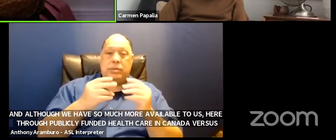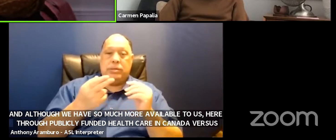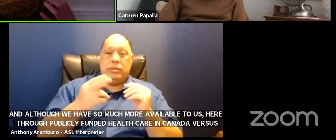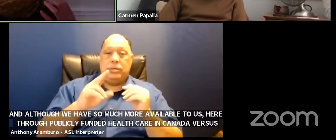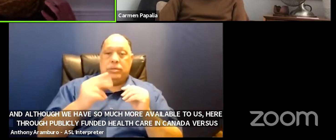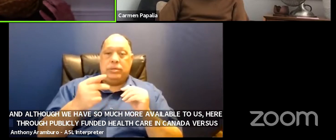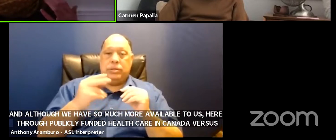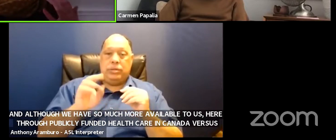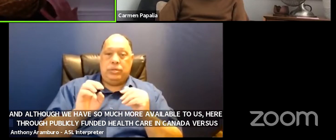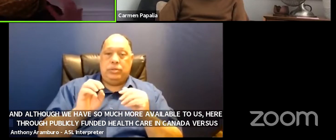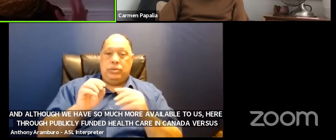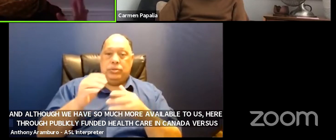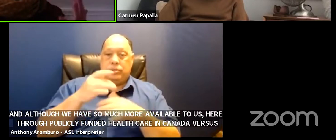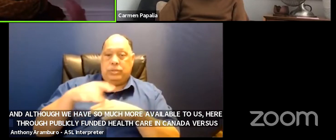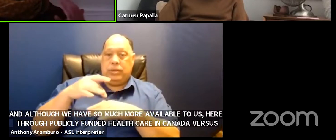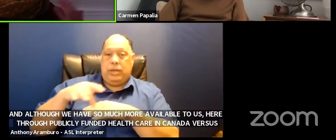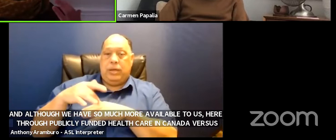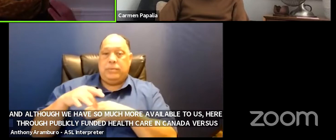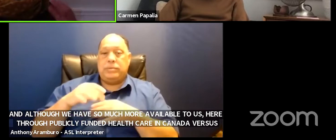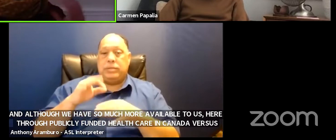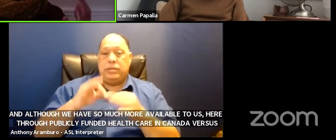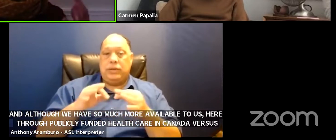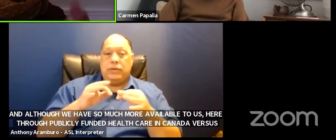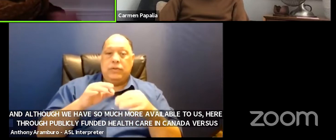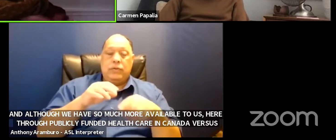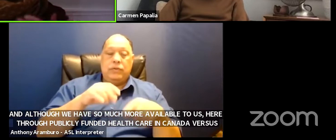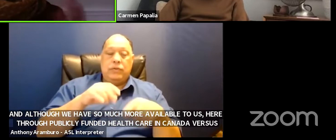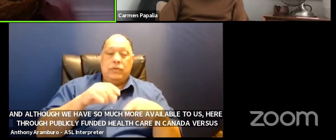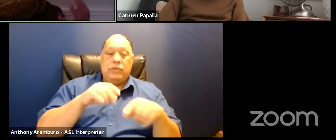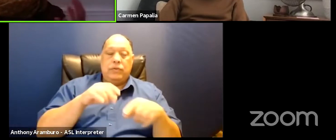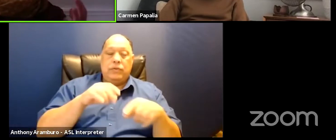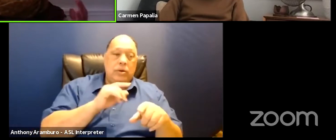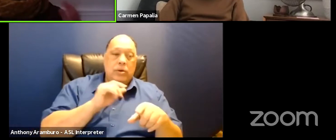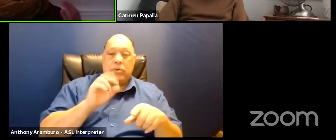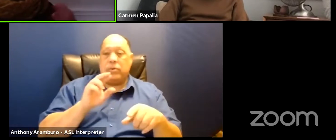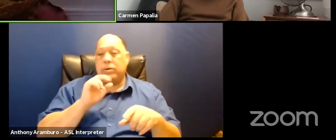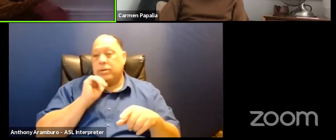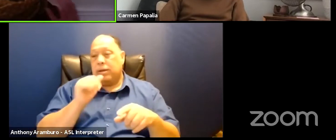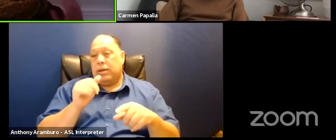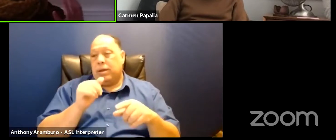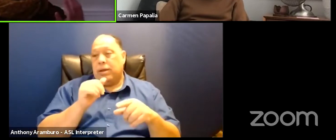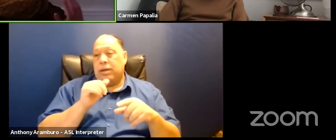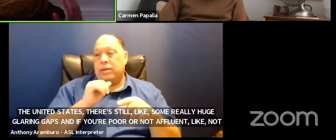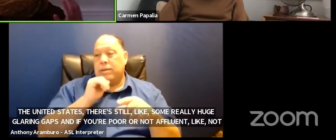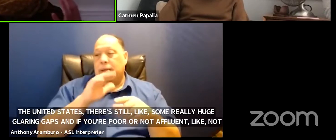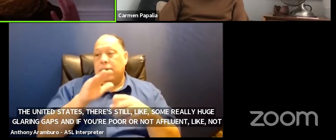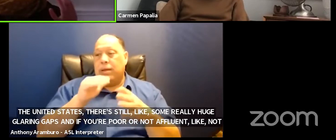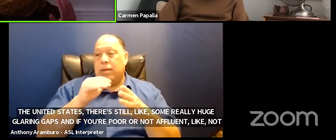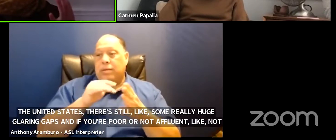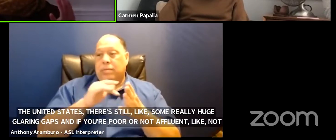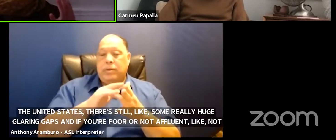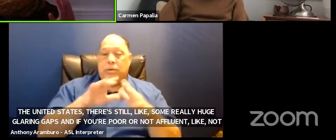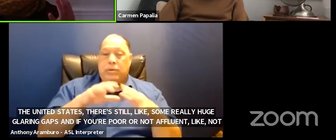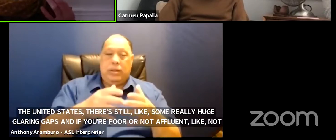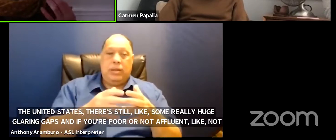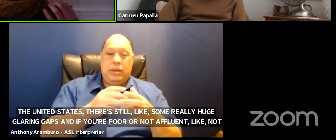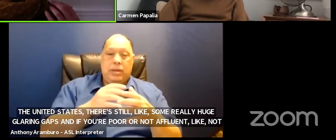And if you're poor or not affluent, like not middle class, like, and you have a condition